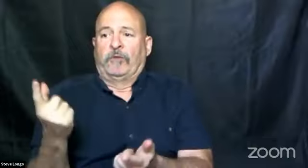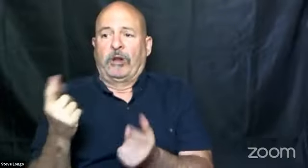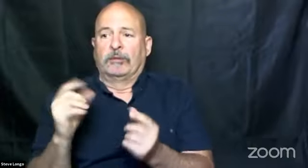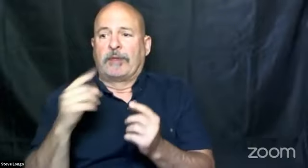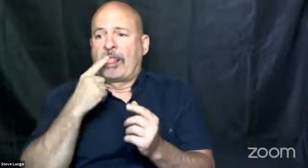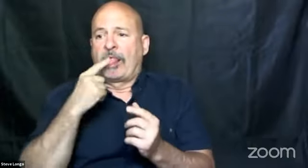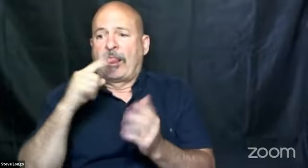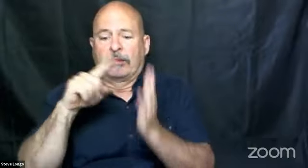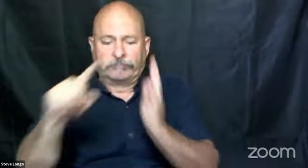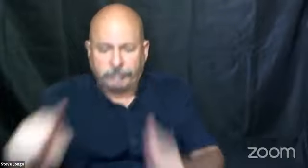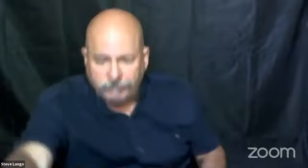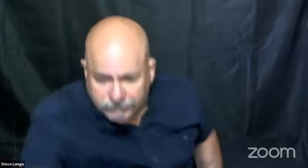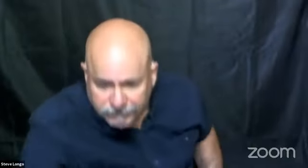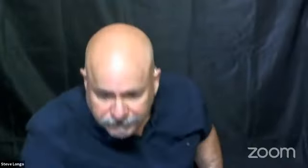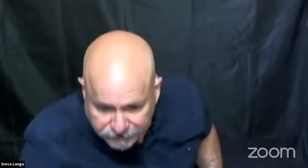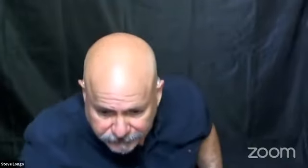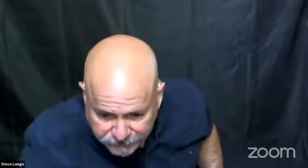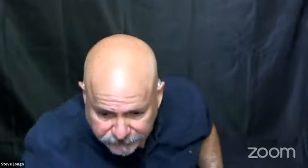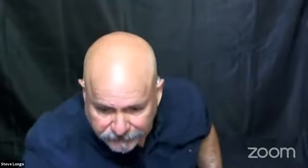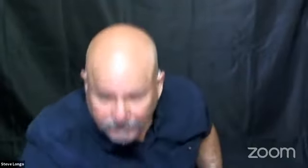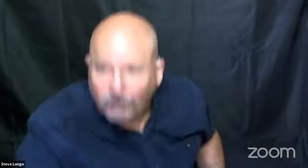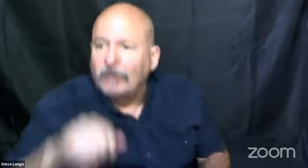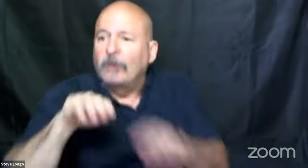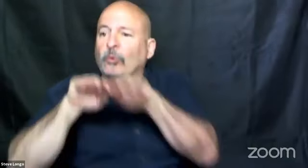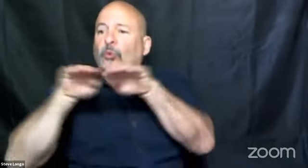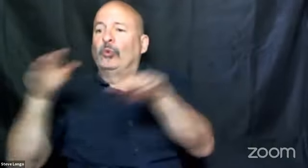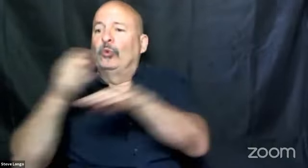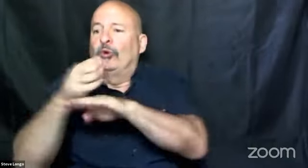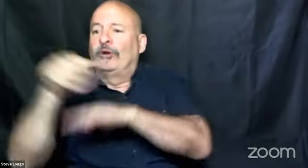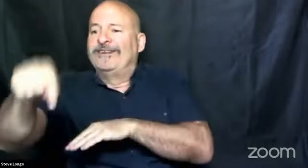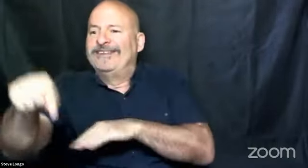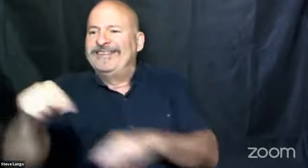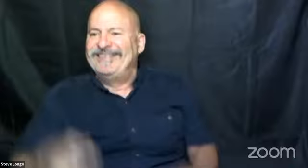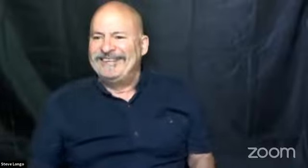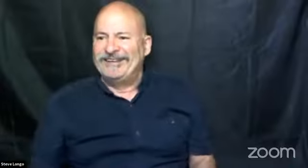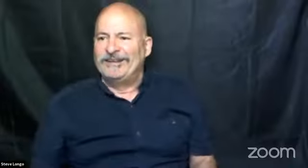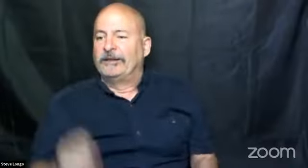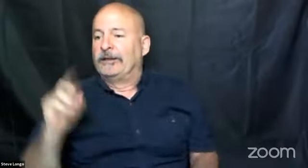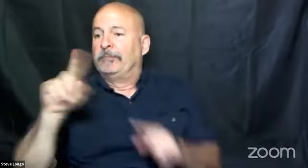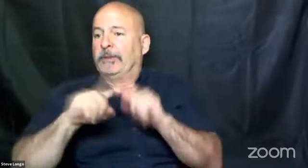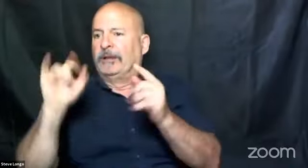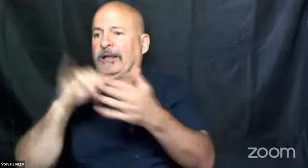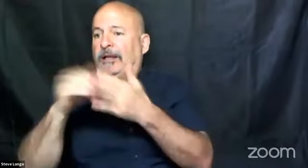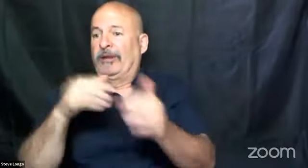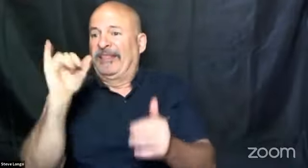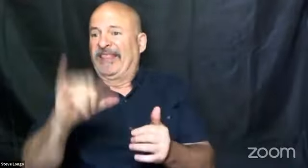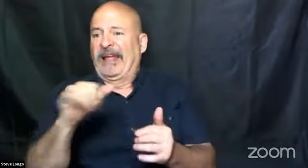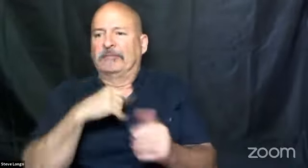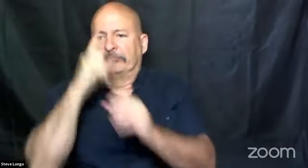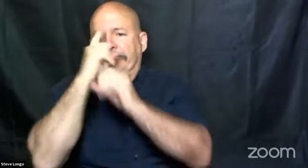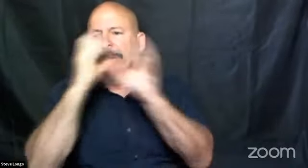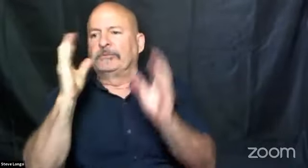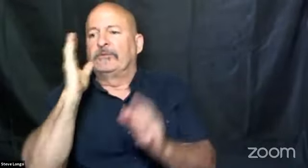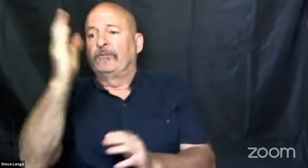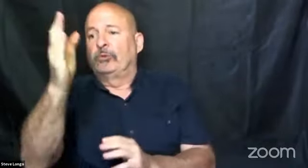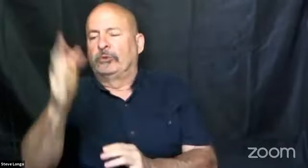safe on the server. So far, let me knock on some wood, nothing has gone wrong as of yet. And